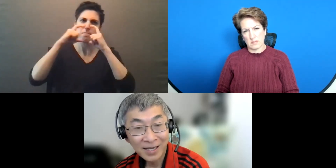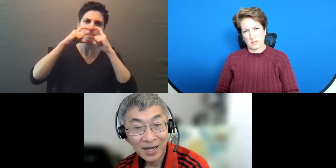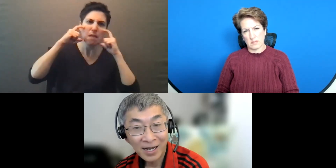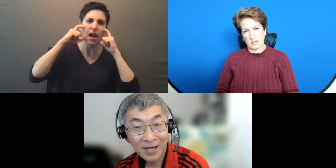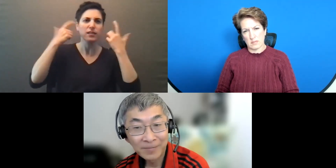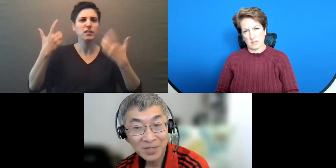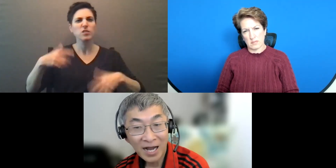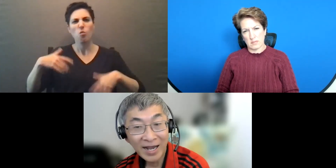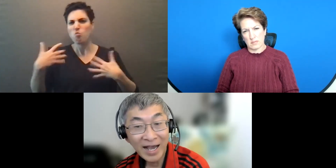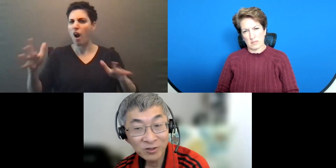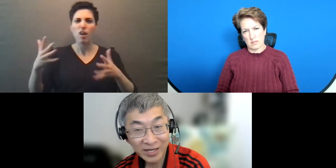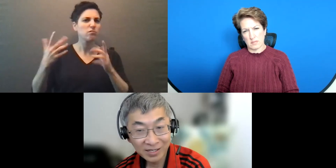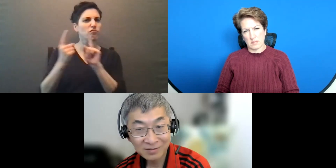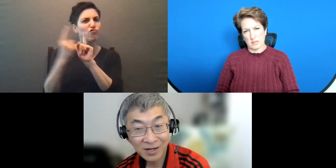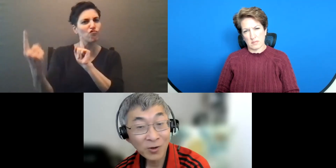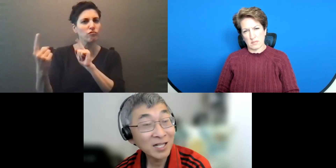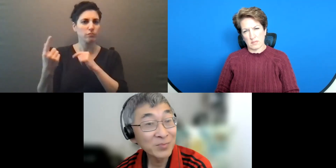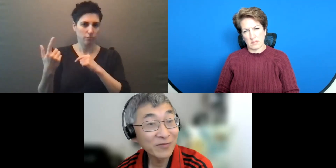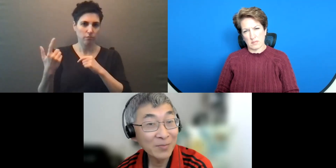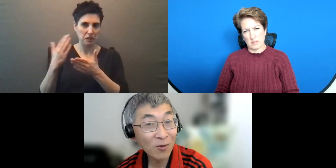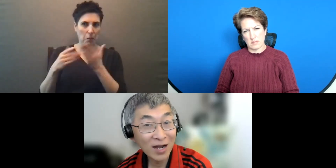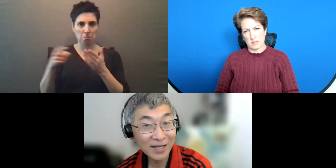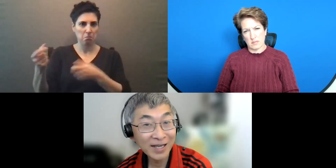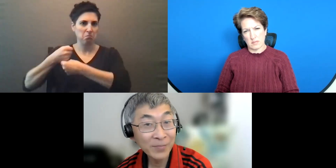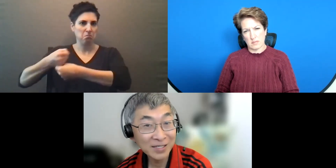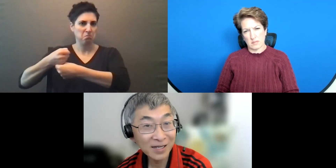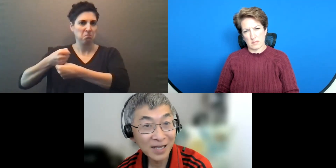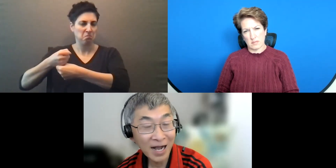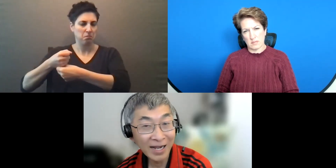things. I actually, correct me if I'm wrong,